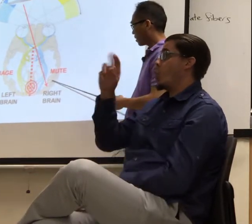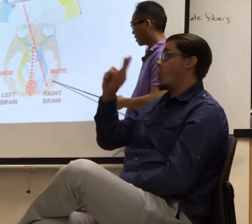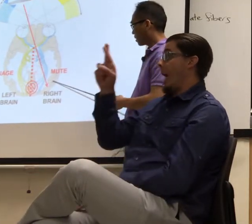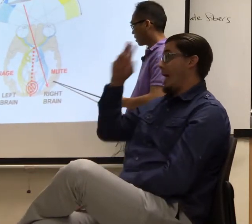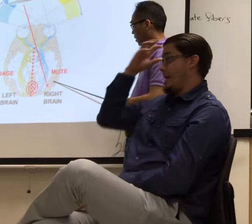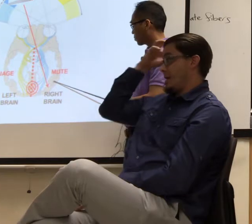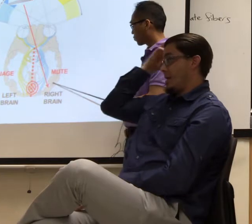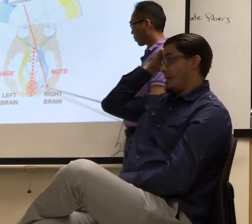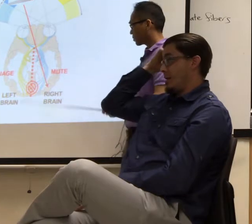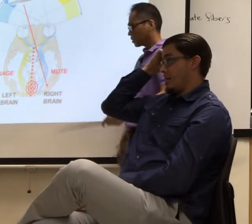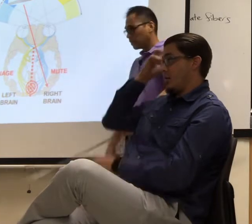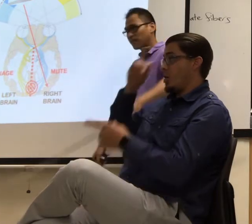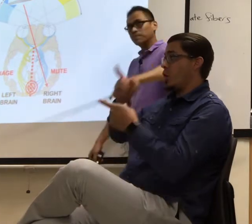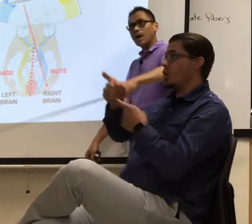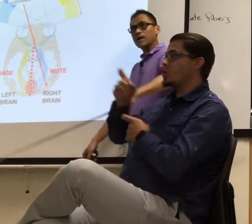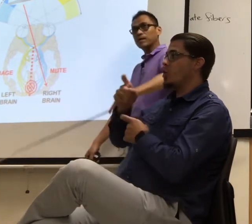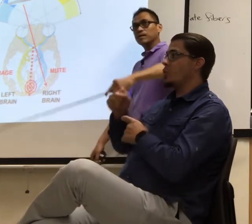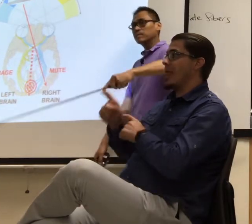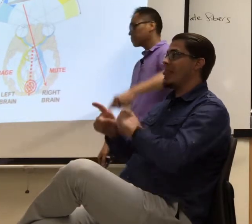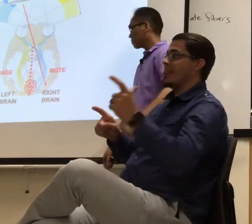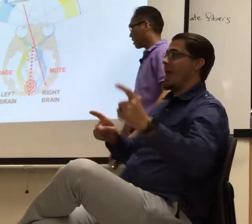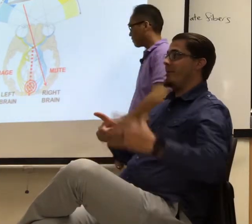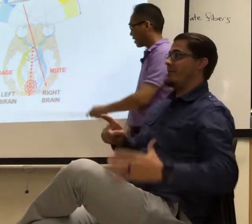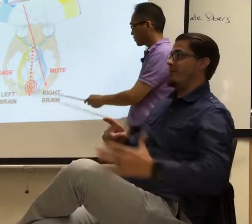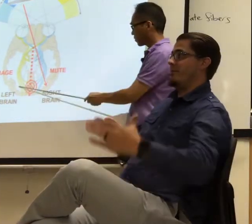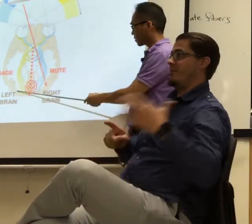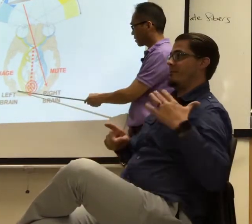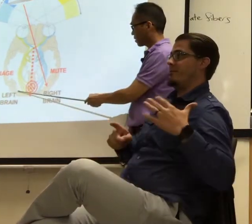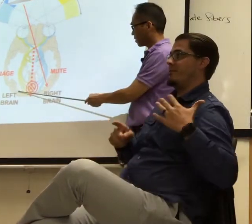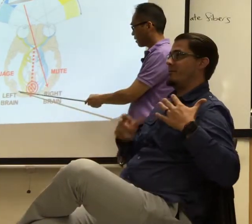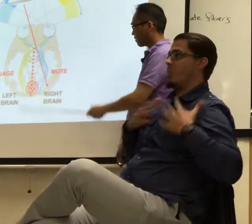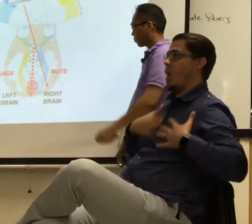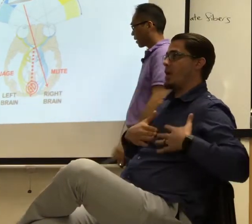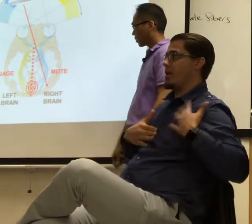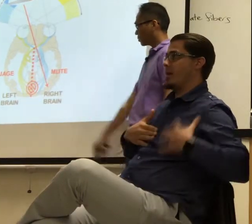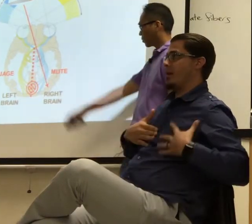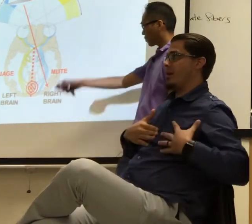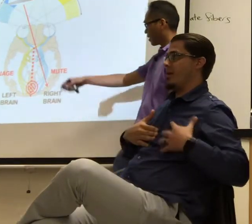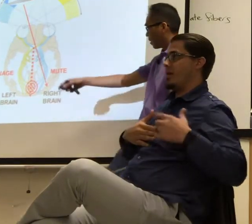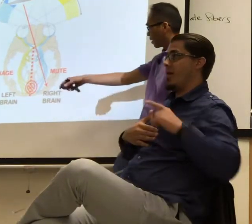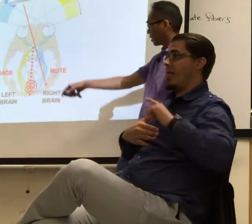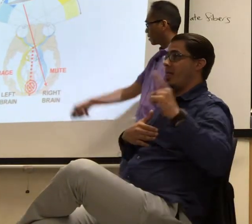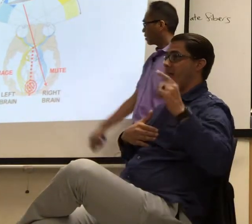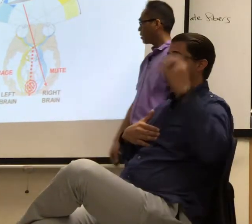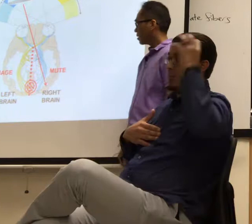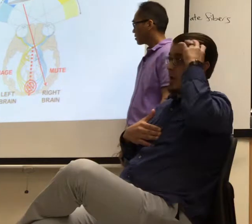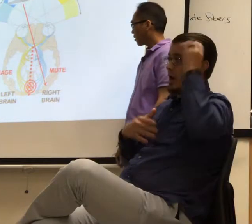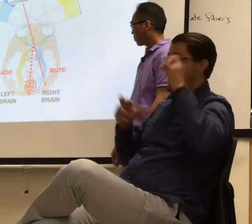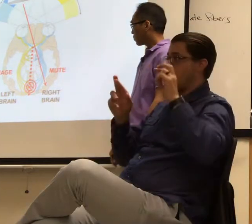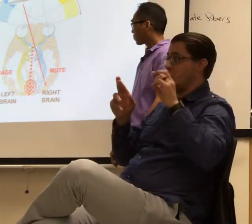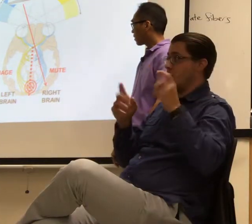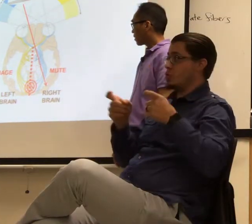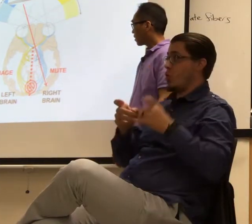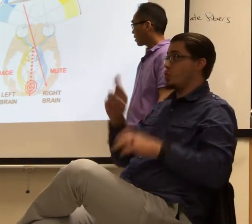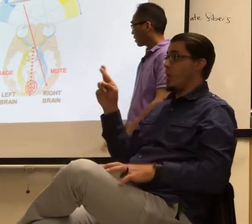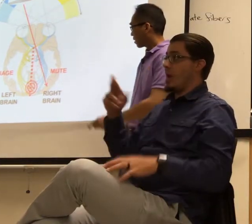brain controls left body and vice versa. Left brain controls right body.